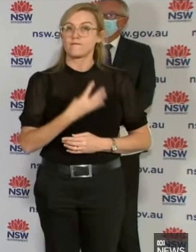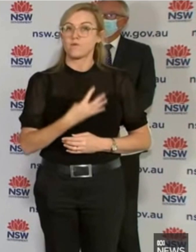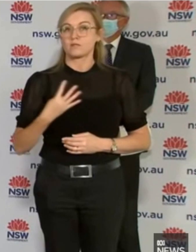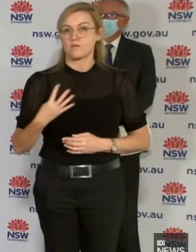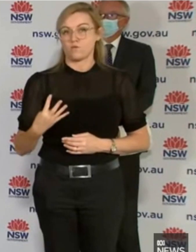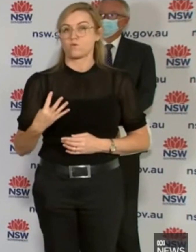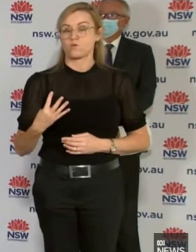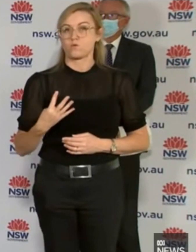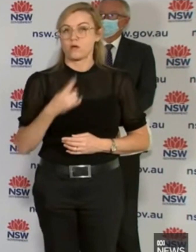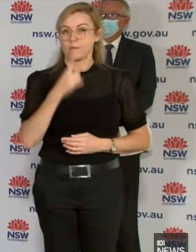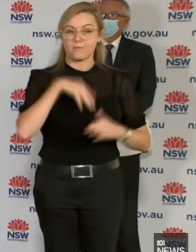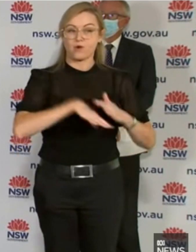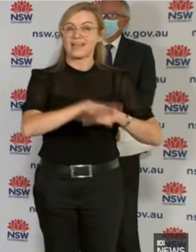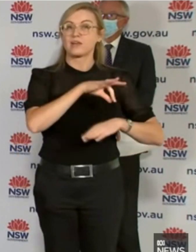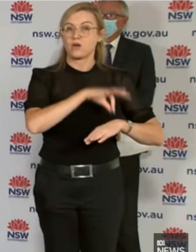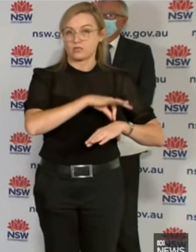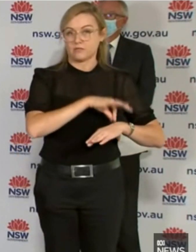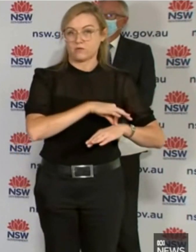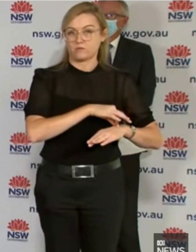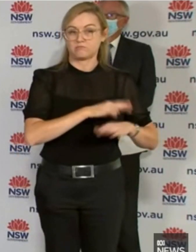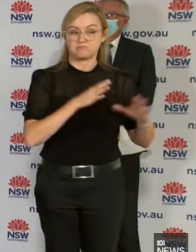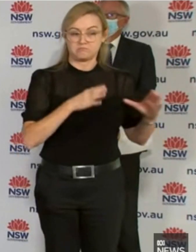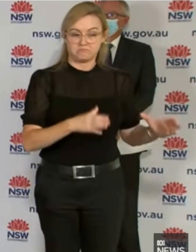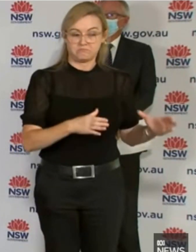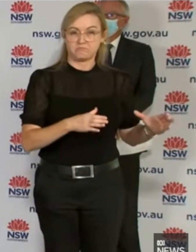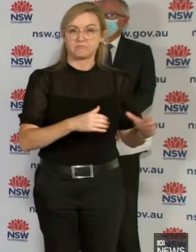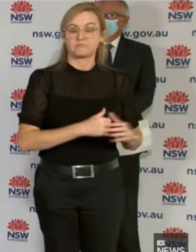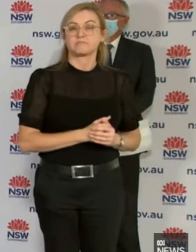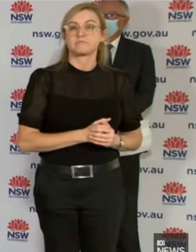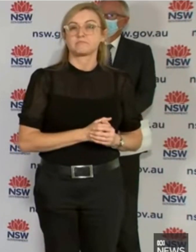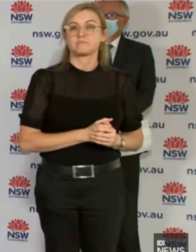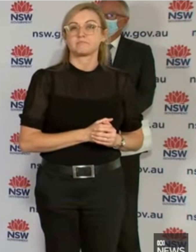1,244 people who are hospitalised with COVID-19.